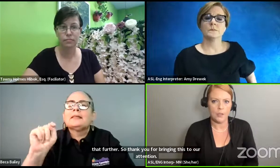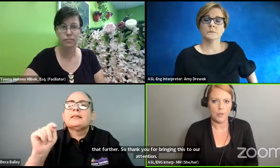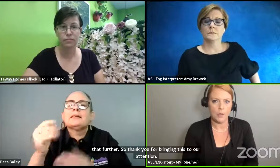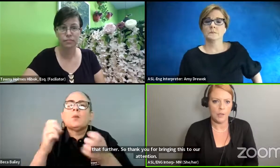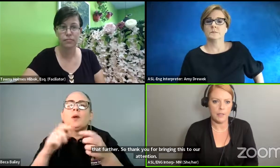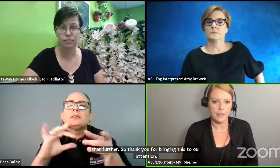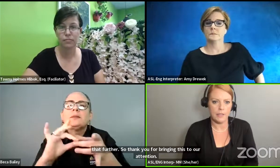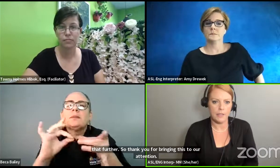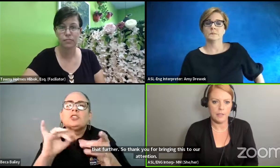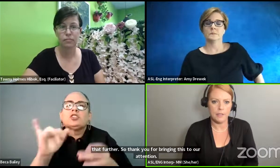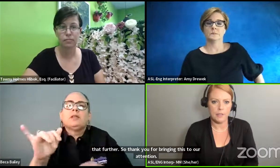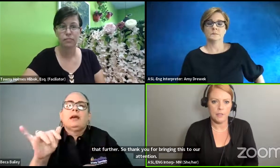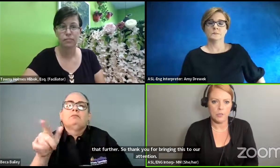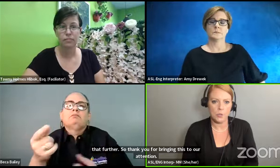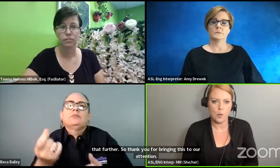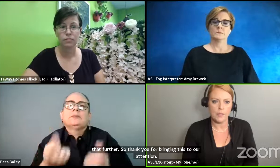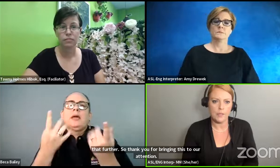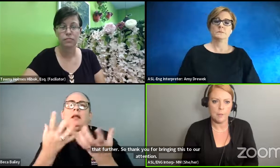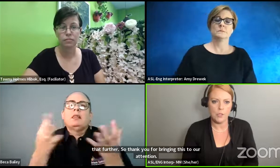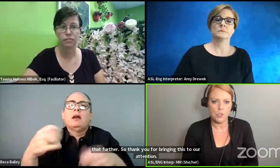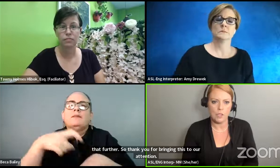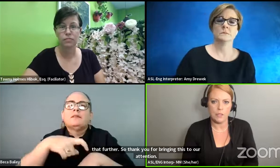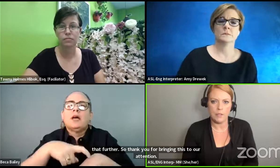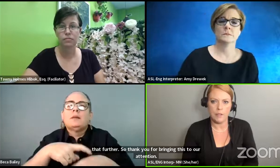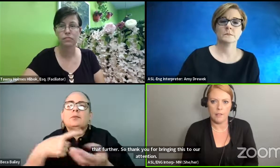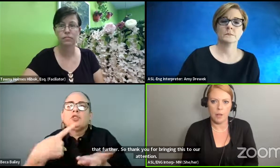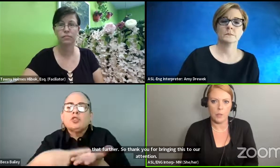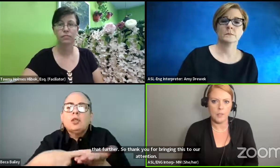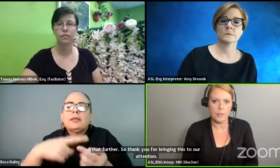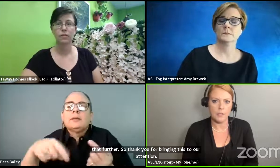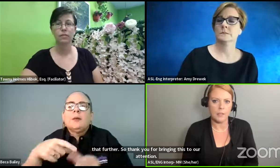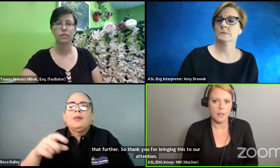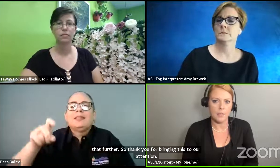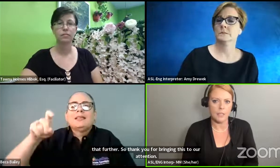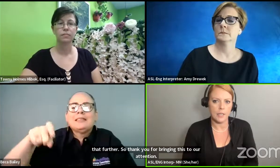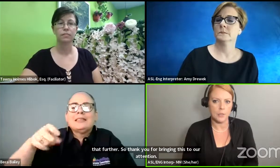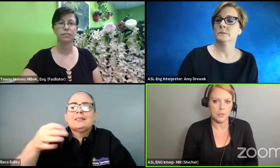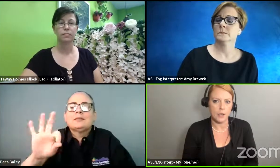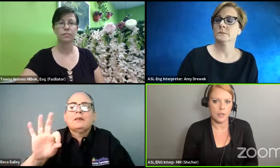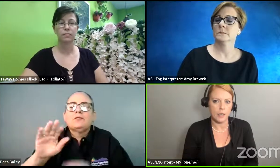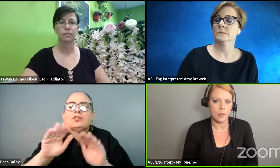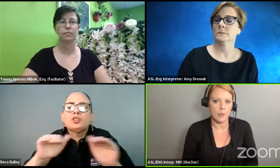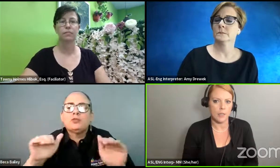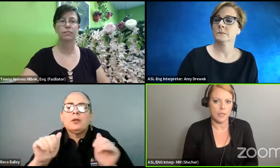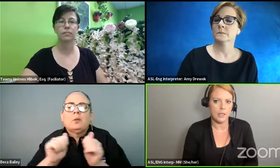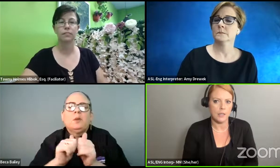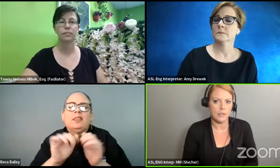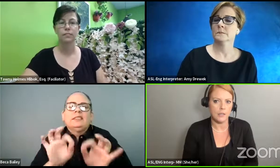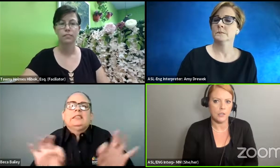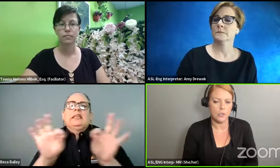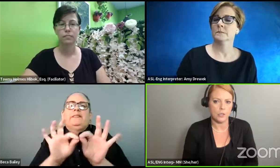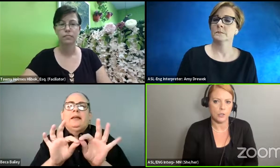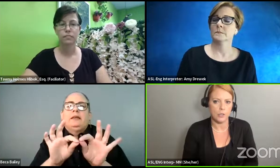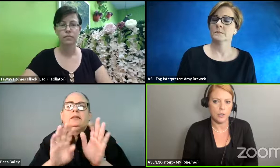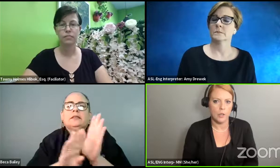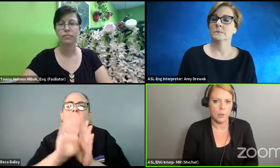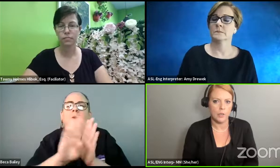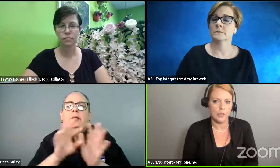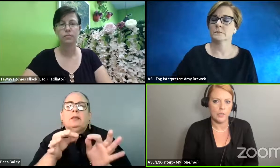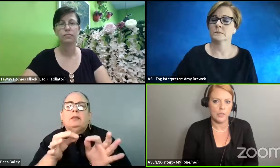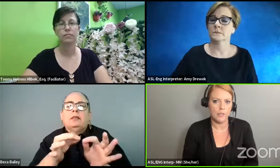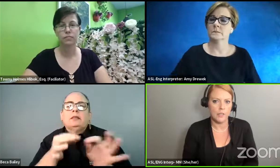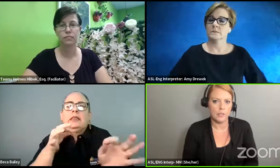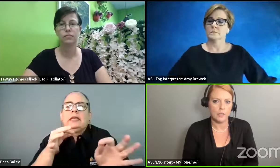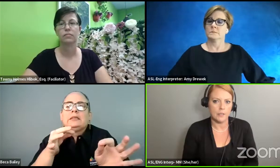Okay, Kendra Benedict just wanted to mention that we spent a lot of time talking about the needs of children